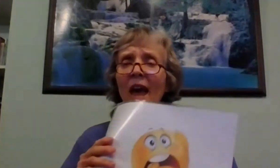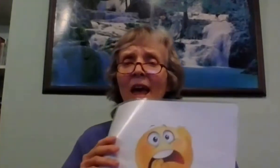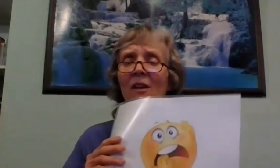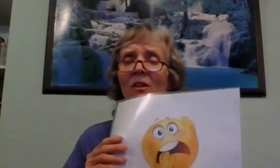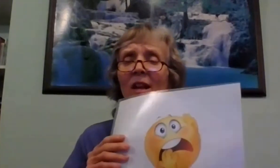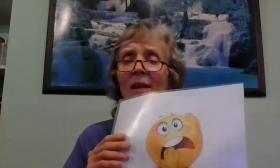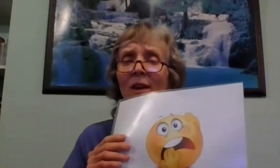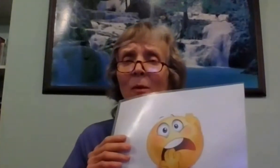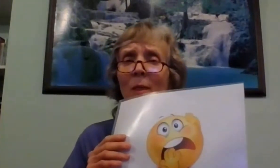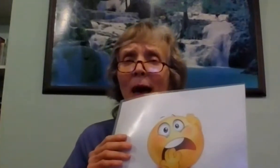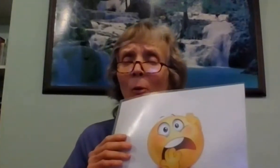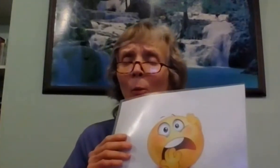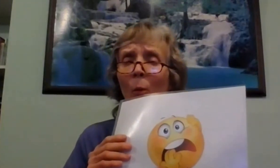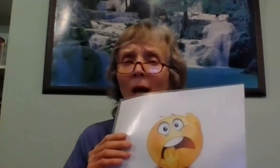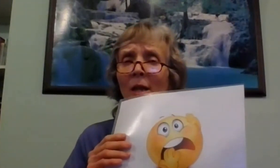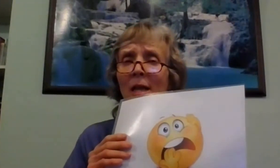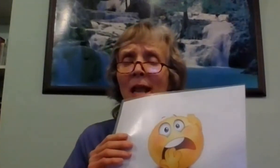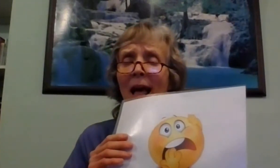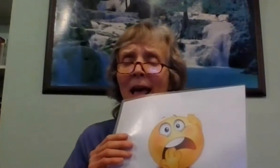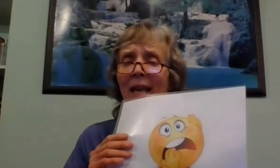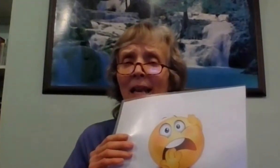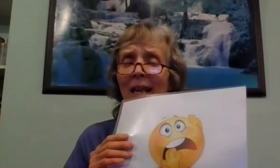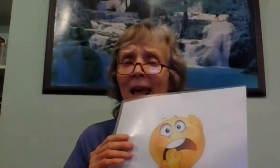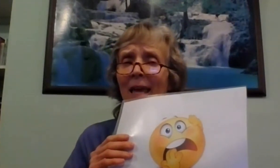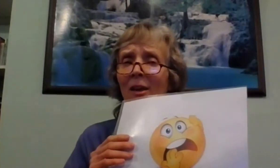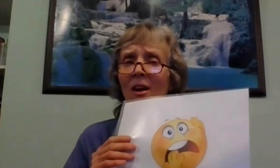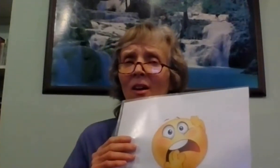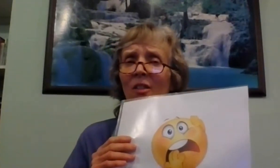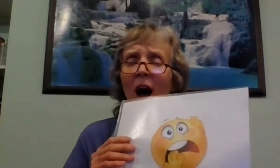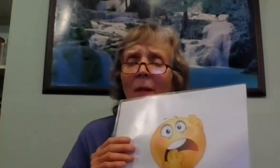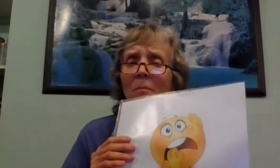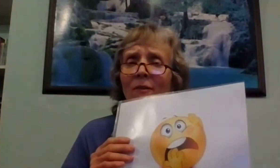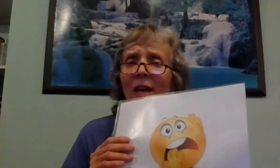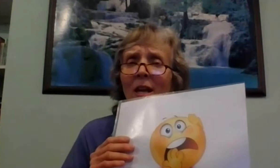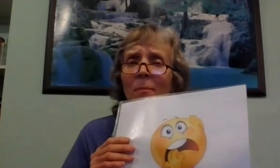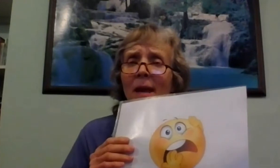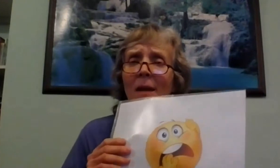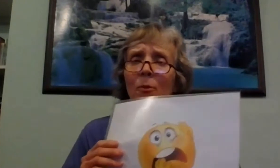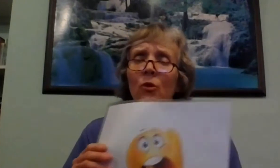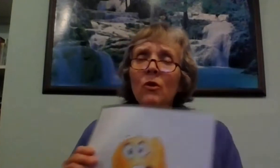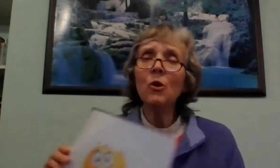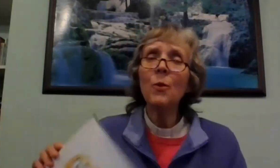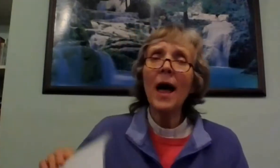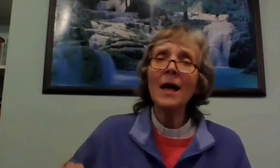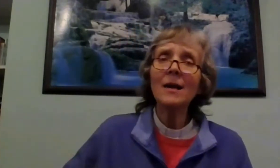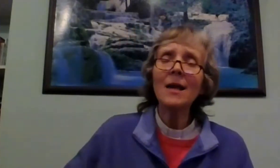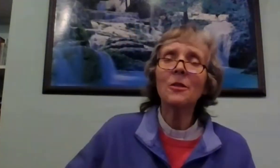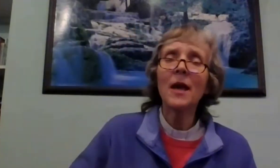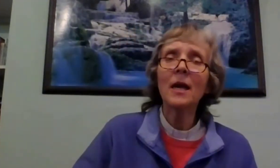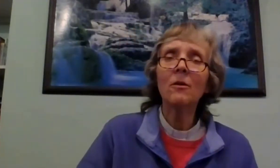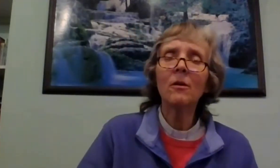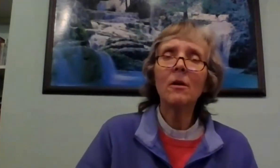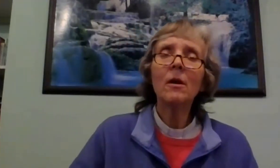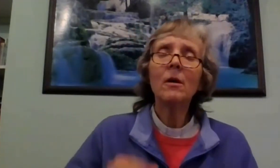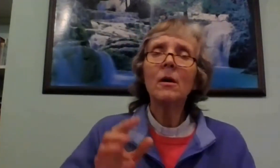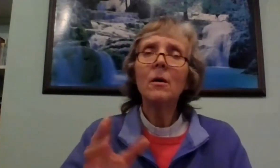scared living without one leg that I'm never going to be able to do anything. But